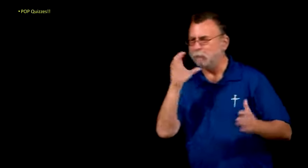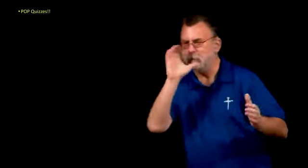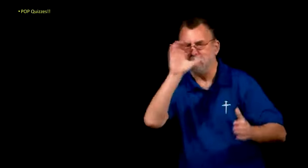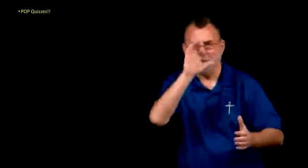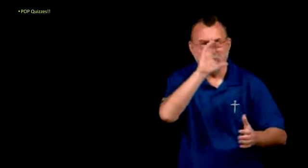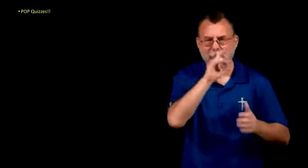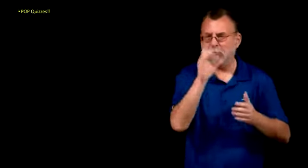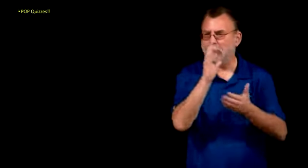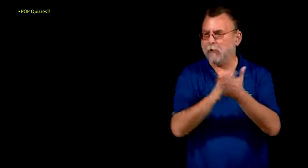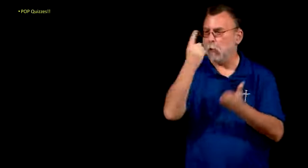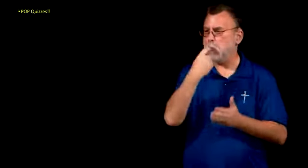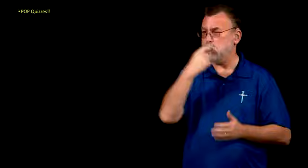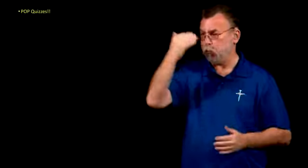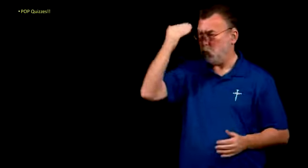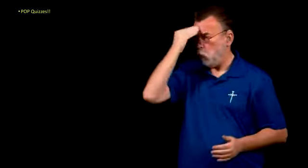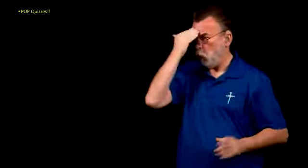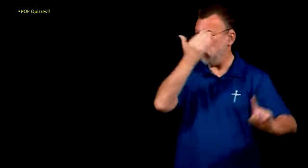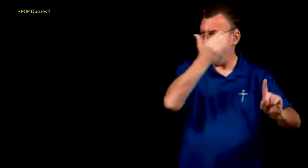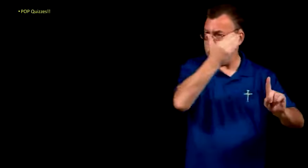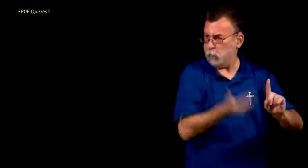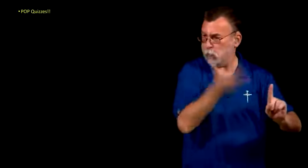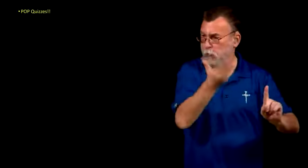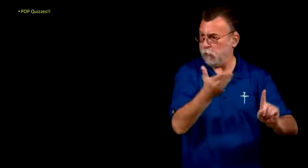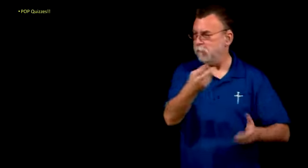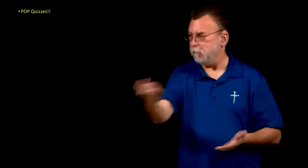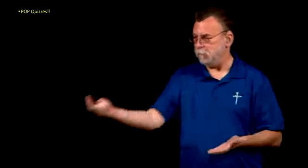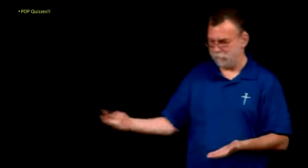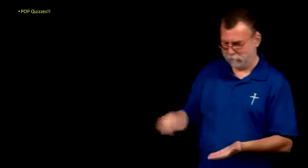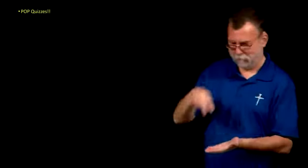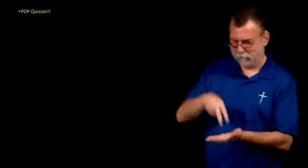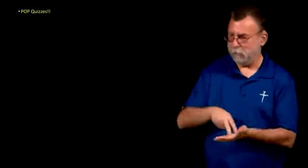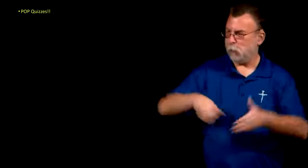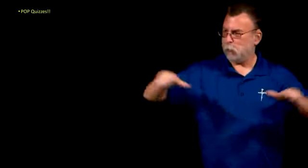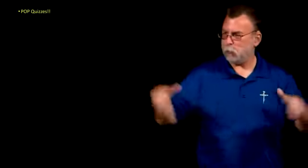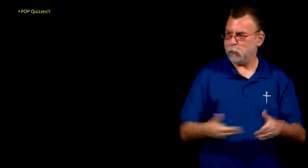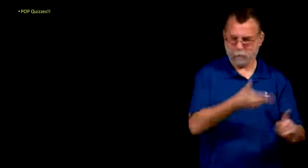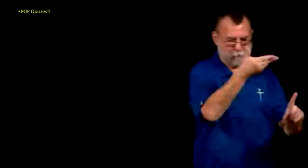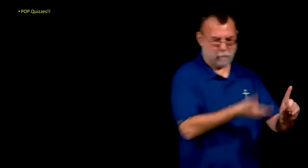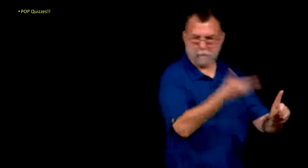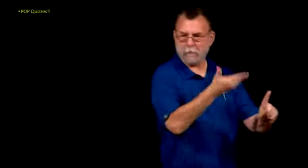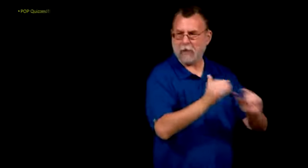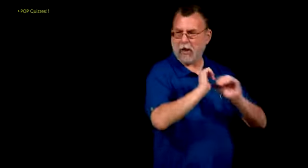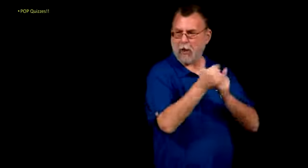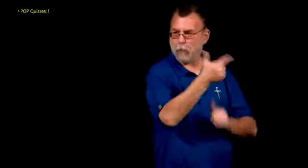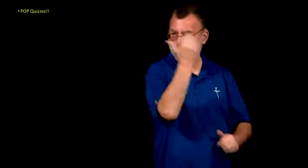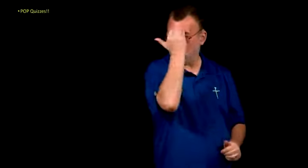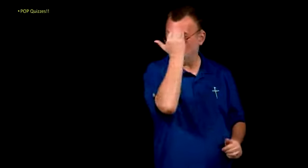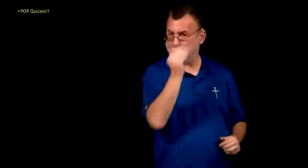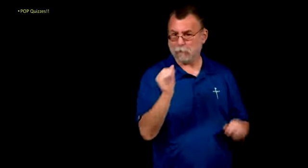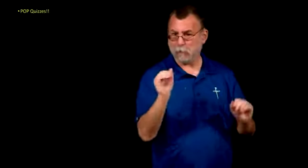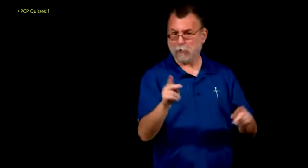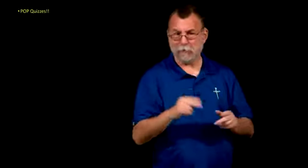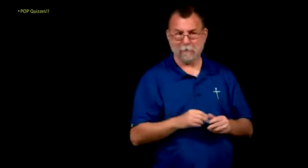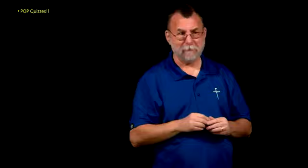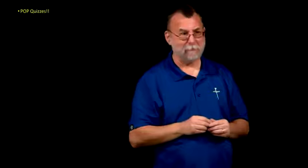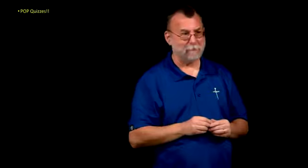me. Usually I like to see, you know, someone who knows something, they can come up and see how much